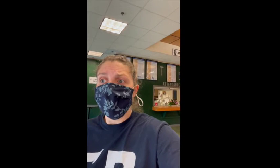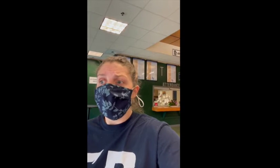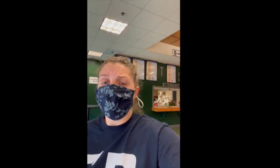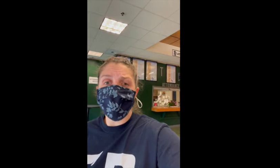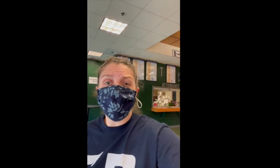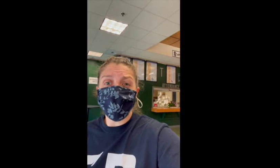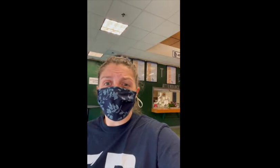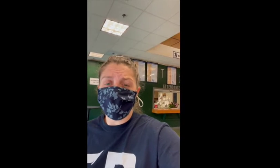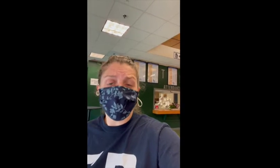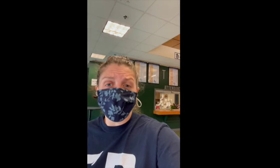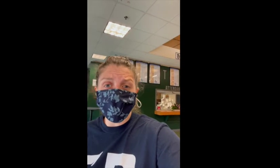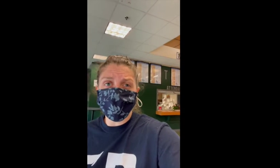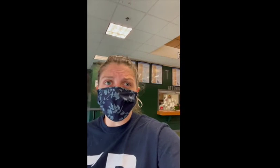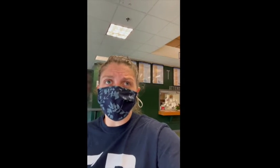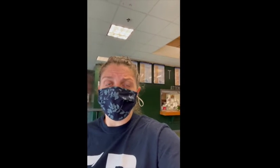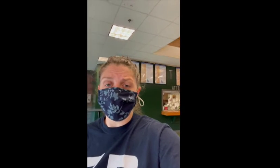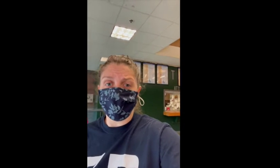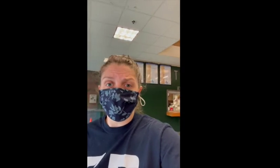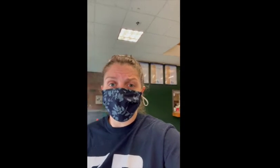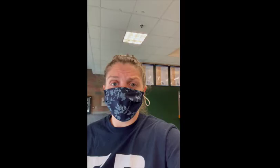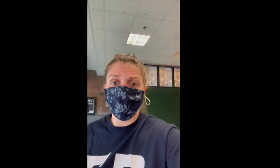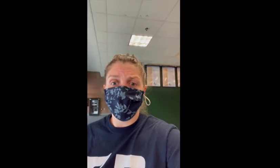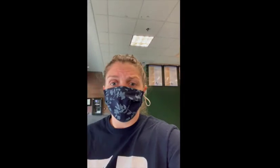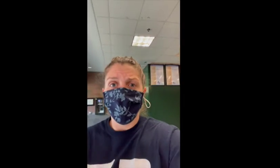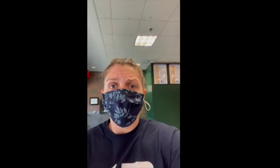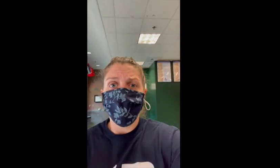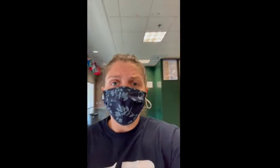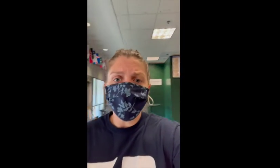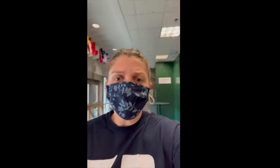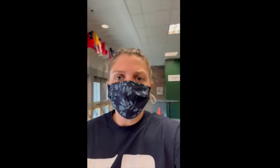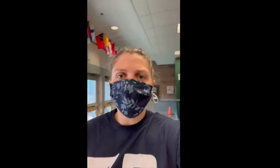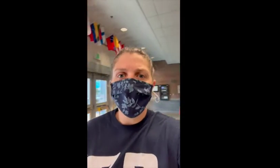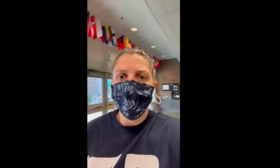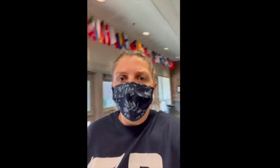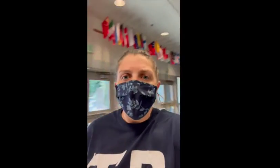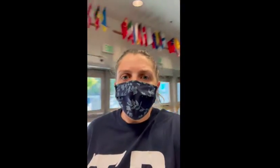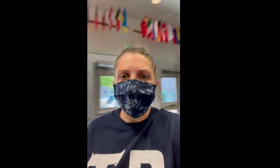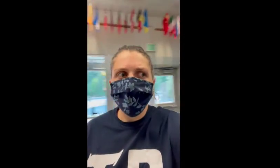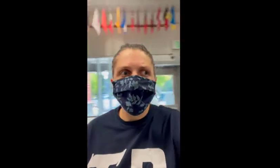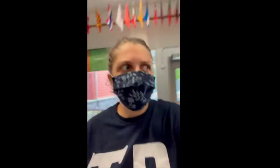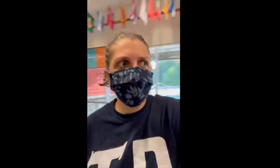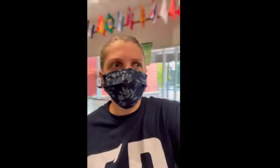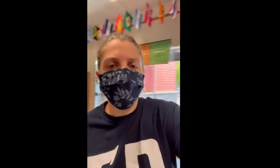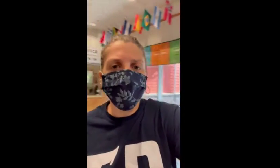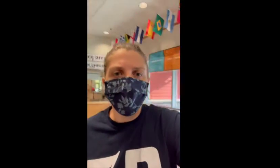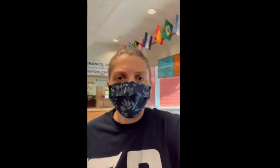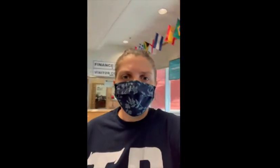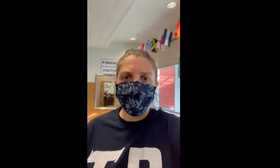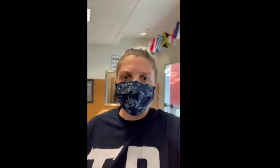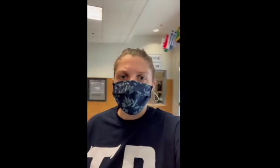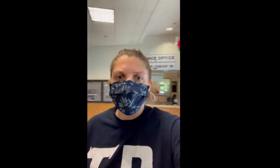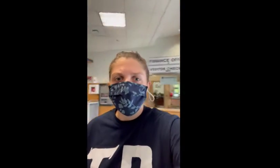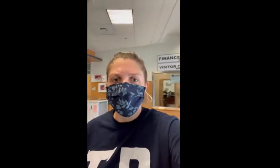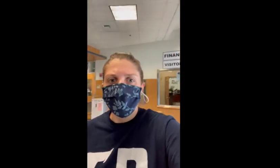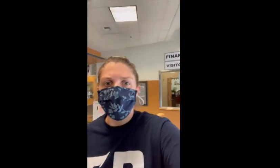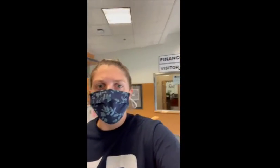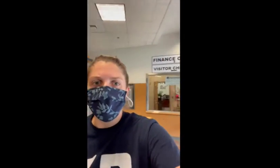if you call if you were sick. Okay? On this side of this main foyer area is our main